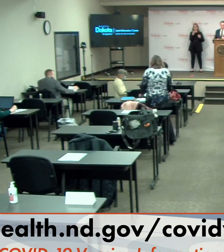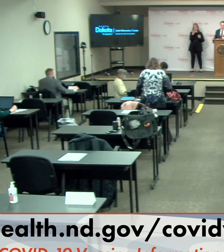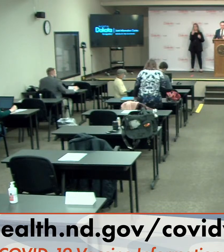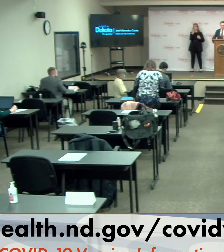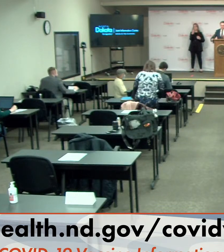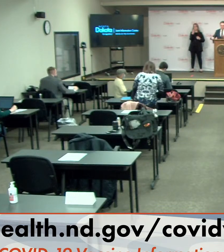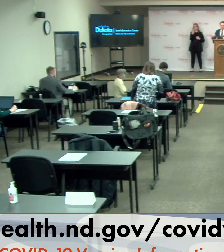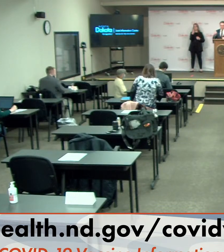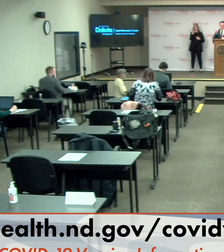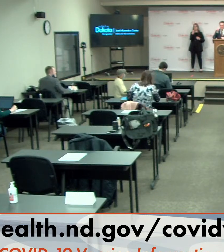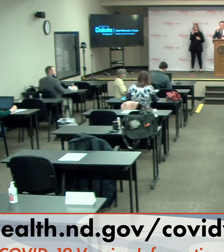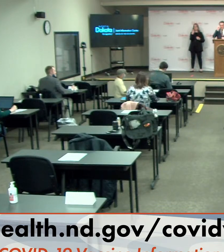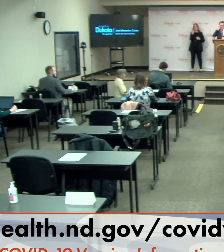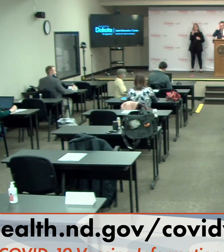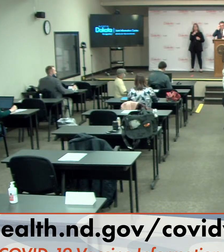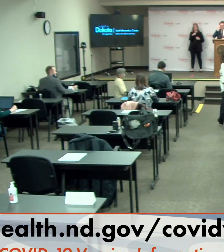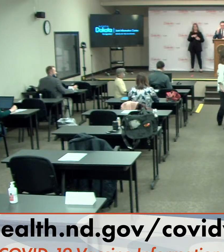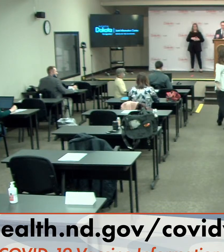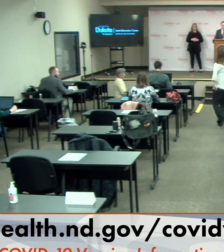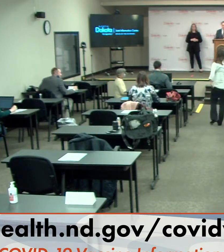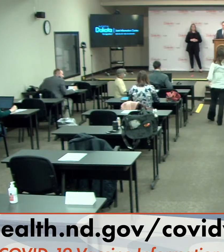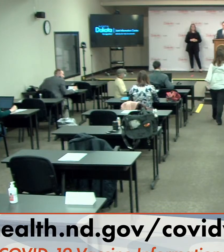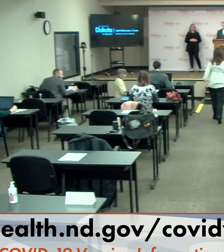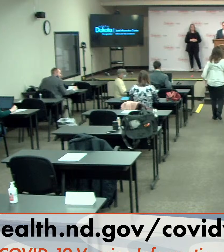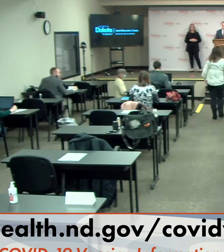Perfect. Thank you, Jacob. You're welcome.